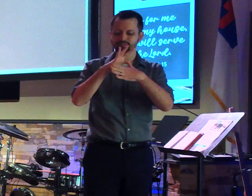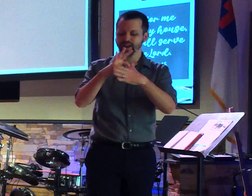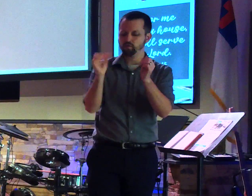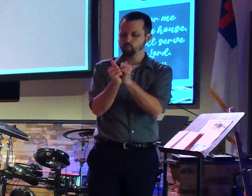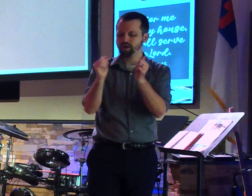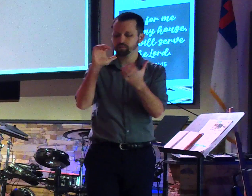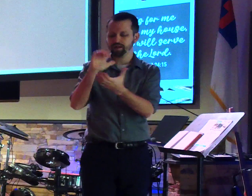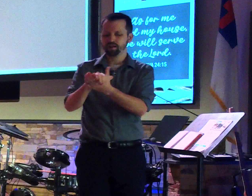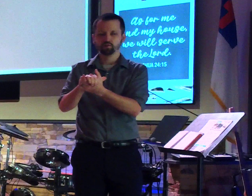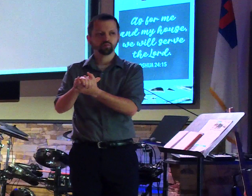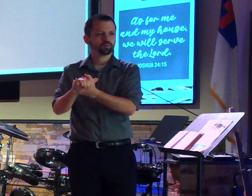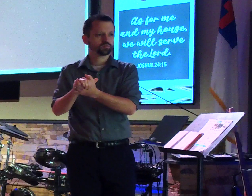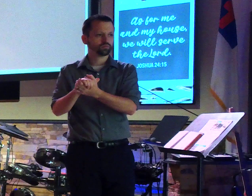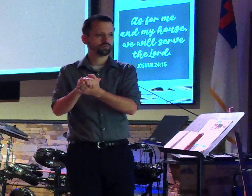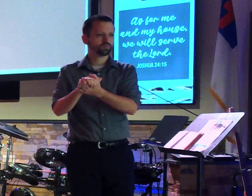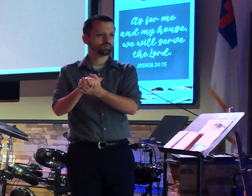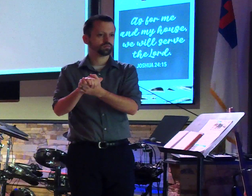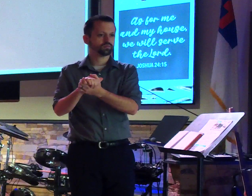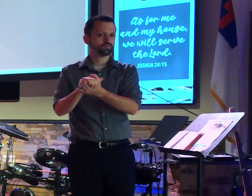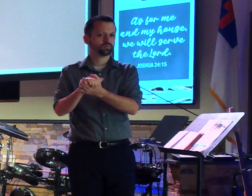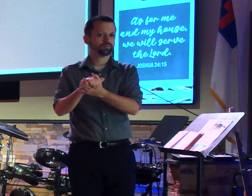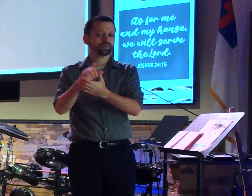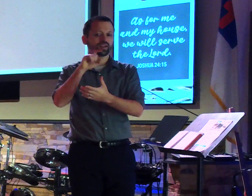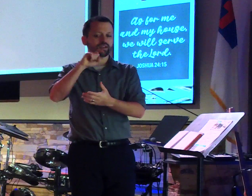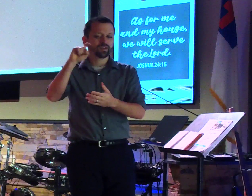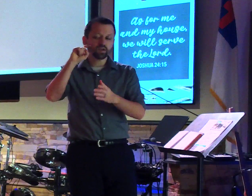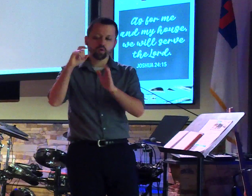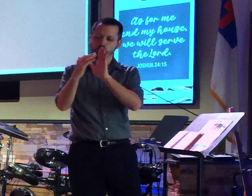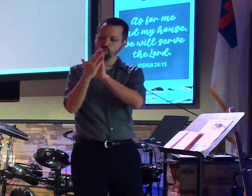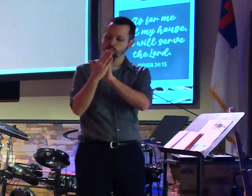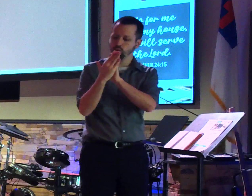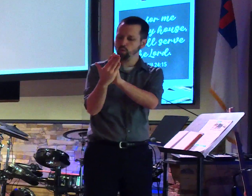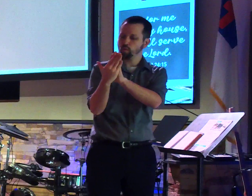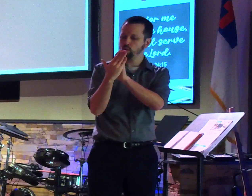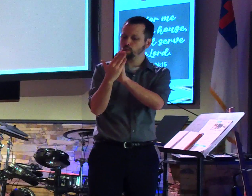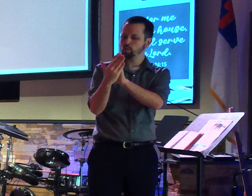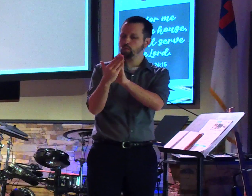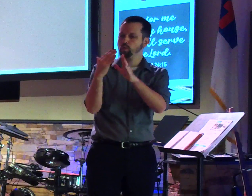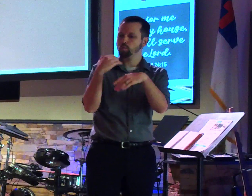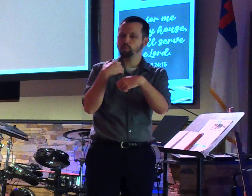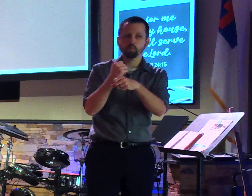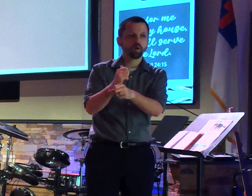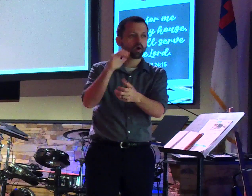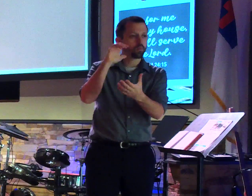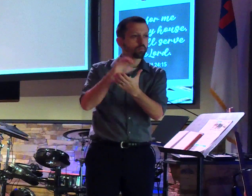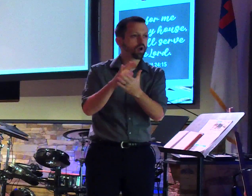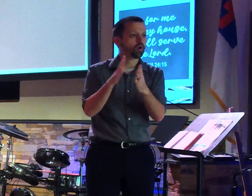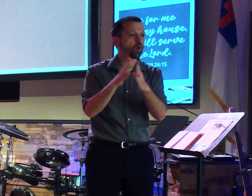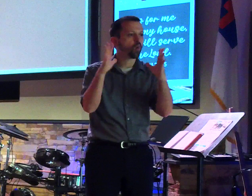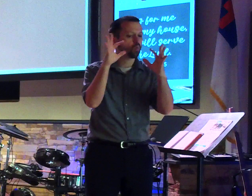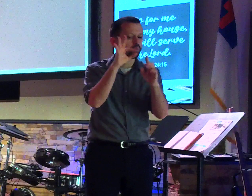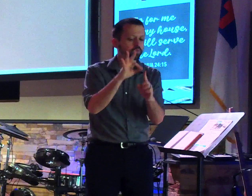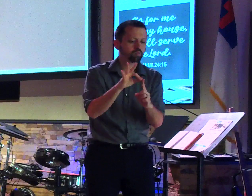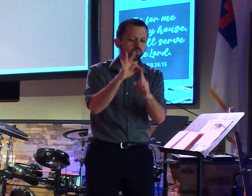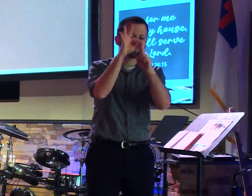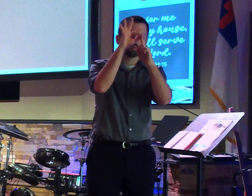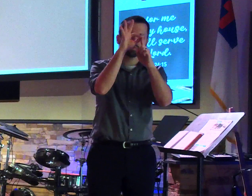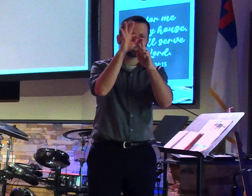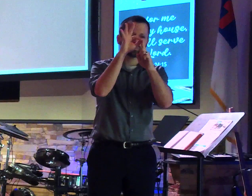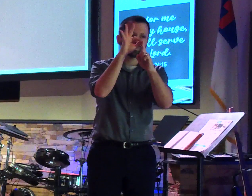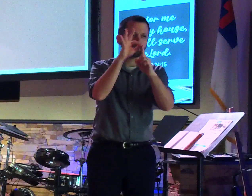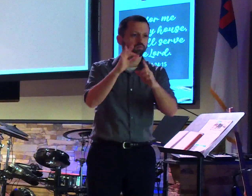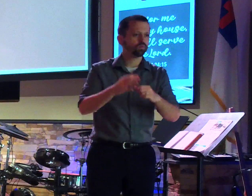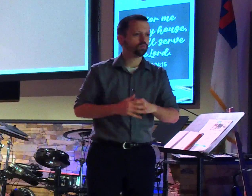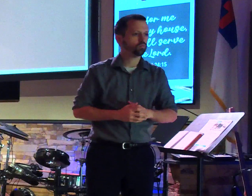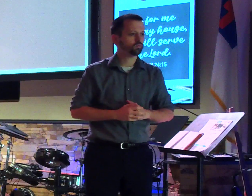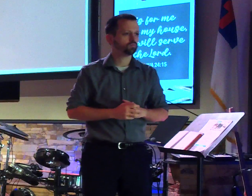spouse. That sexual intimacy is what makes the marriage bond so unique and so special. And as we